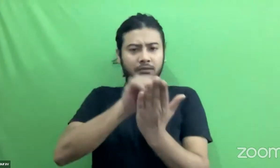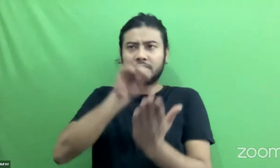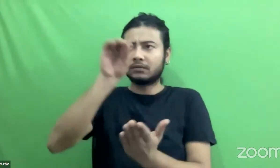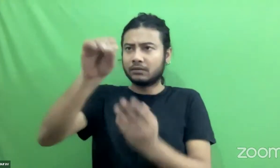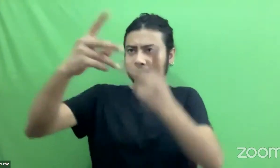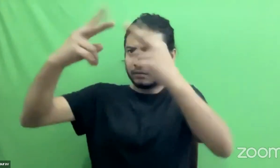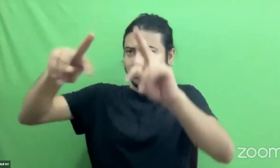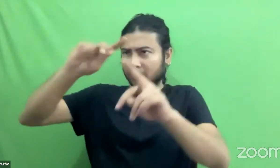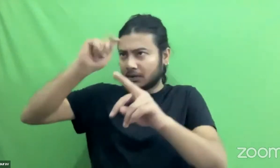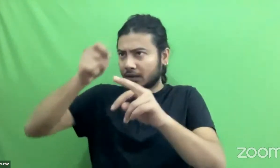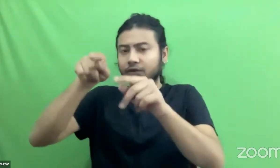Is that okay?